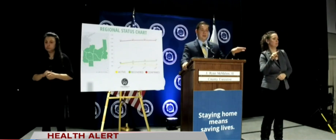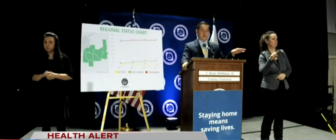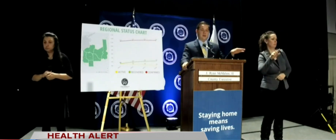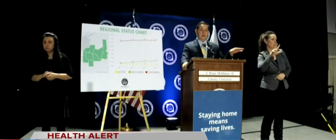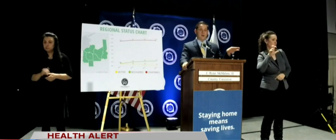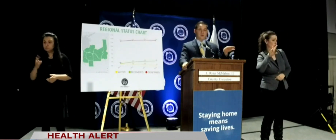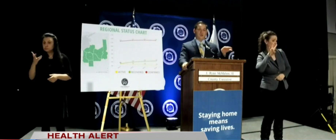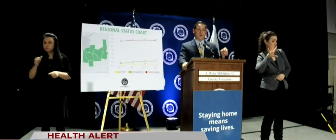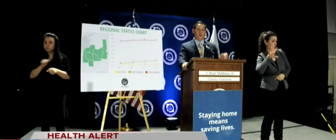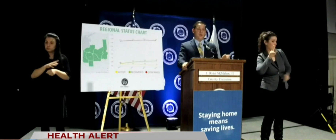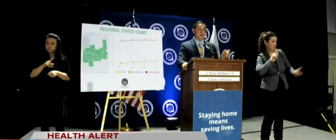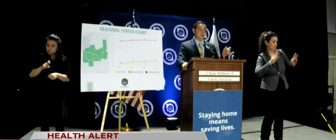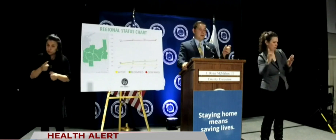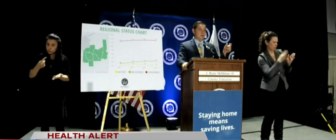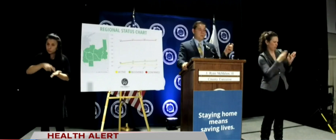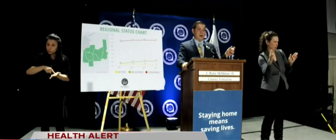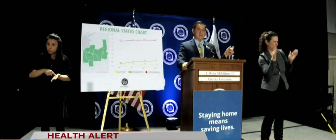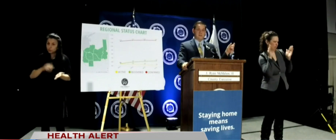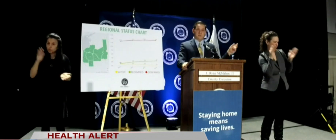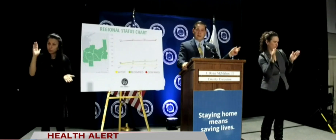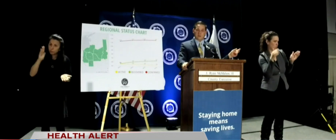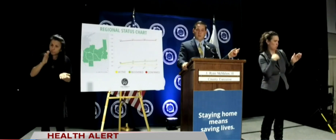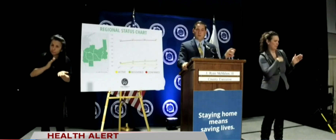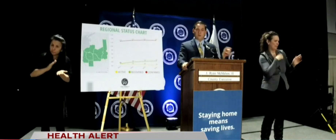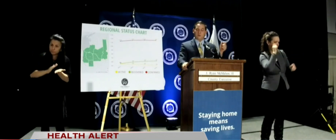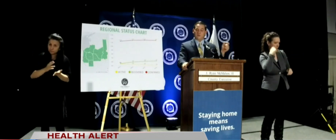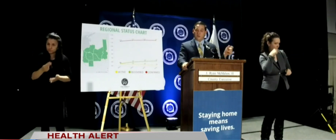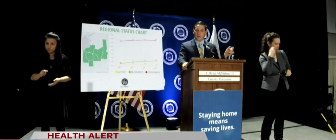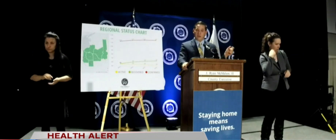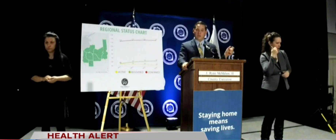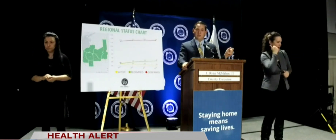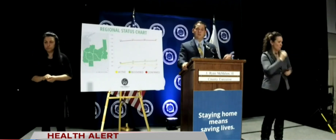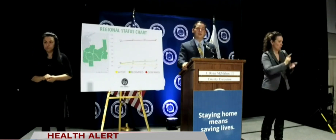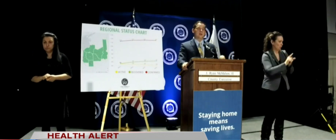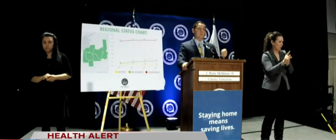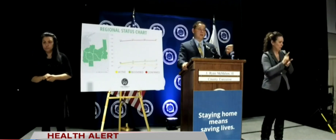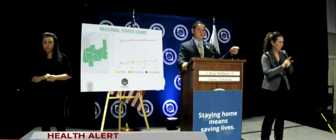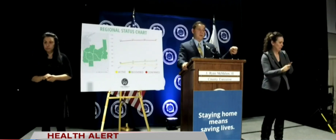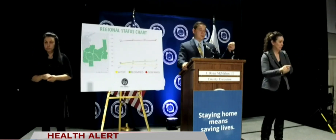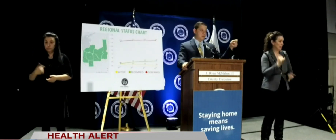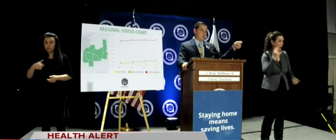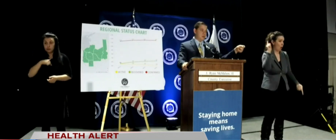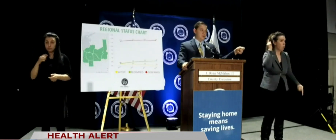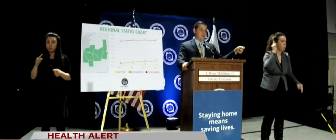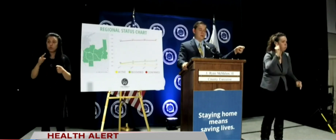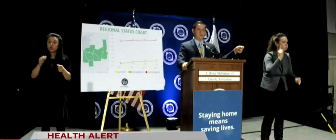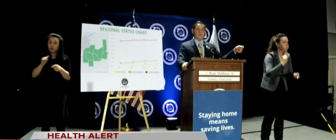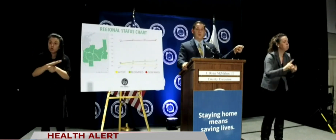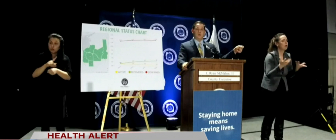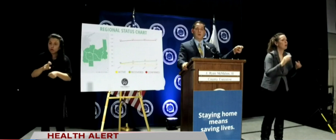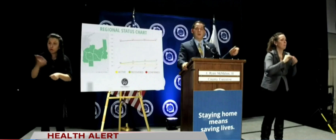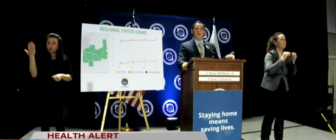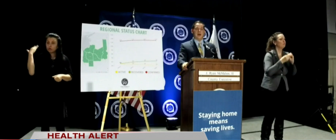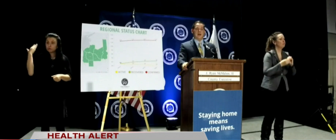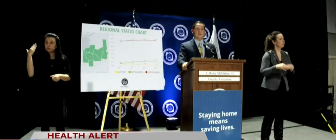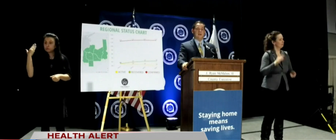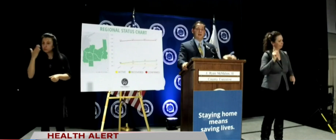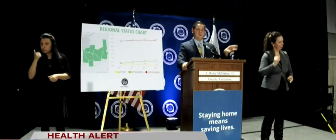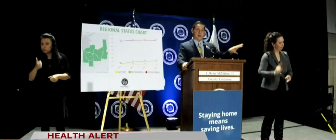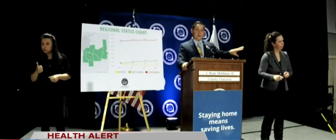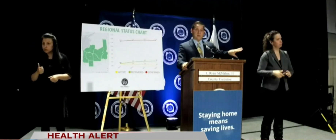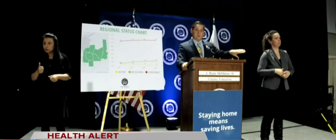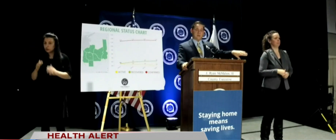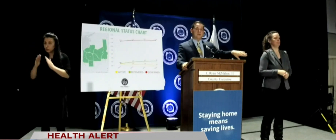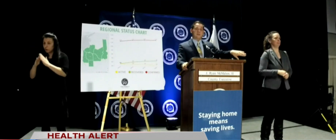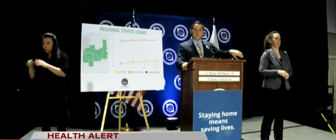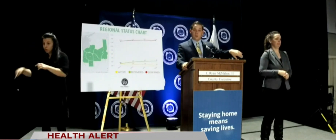starting to get under control. Many of our positives from the last 2 weeks were affiliations, meaning we get the affiliations under control. That